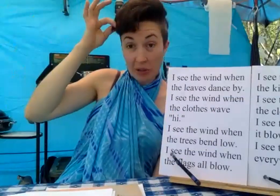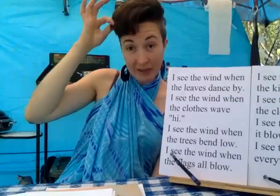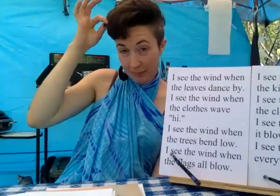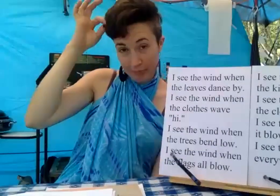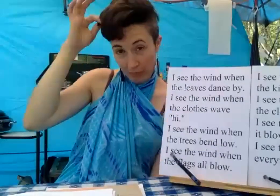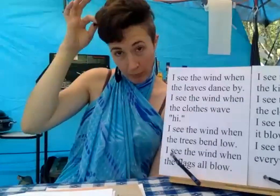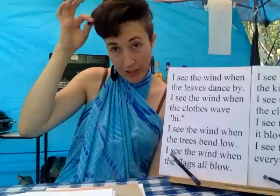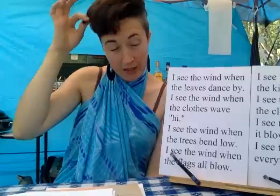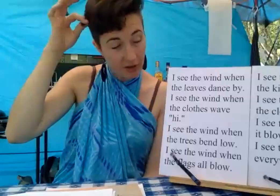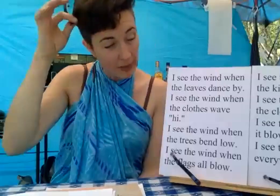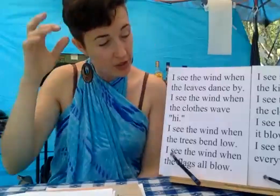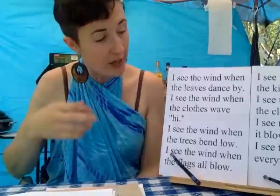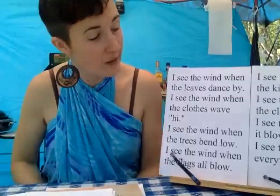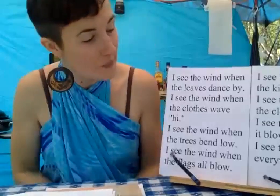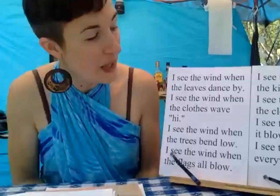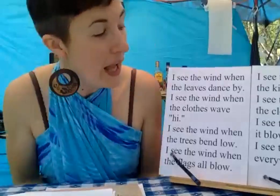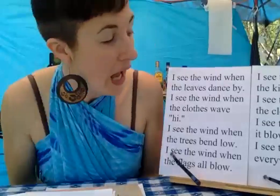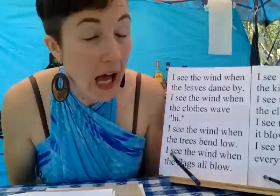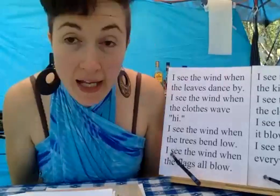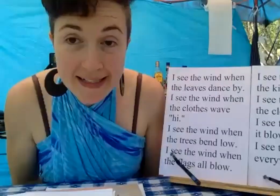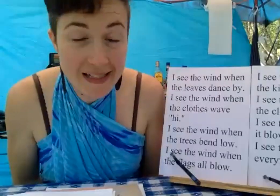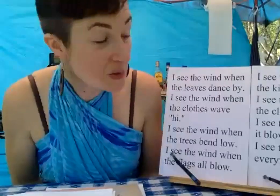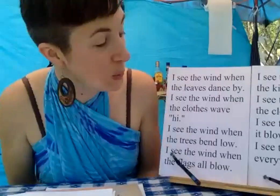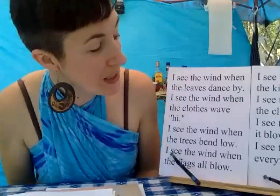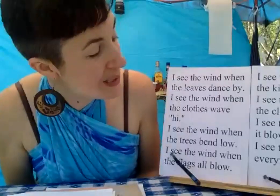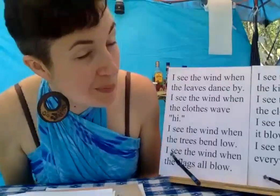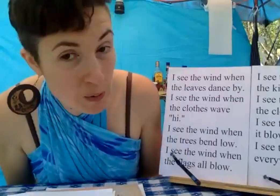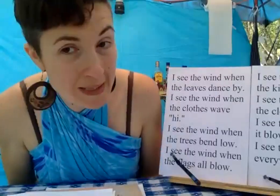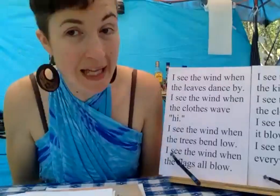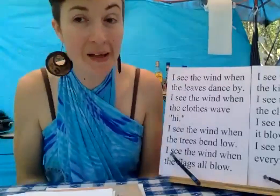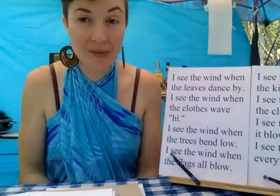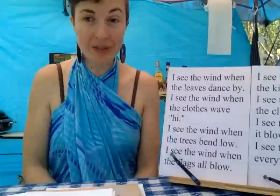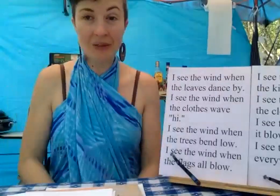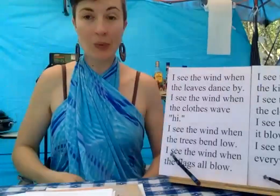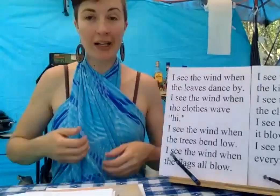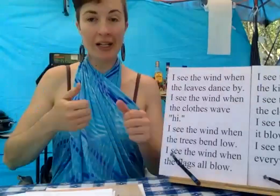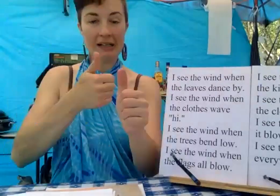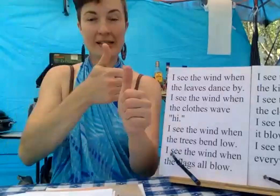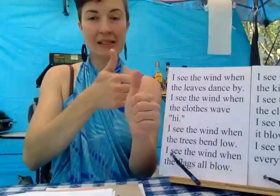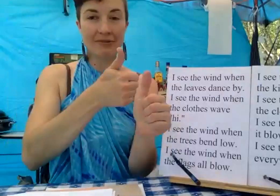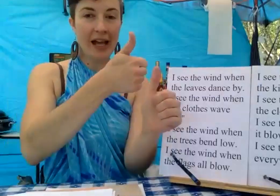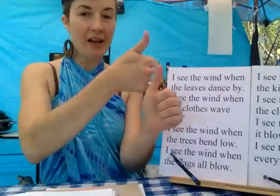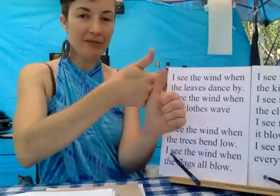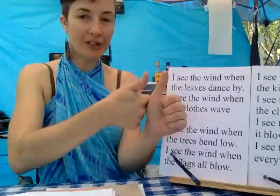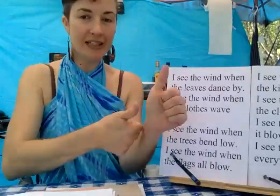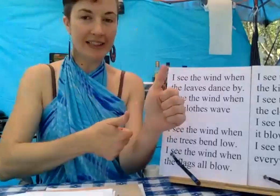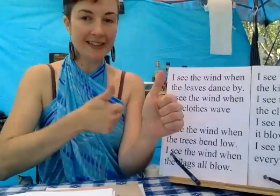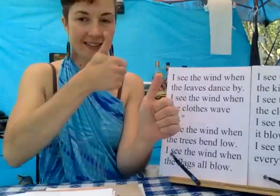literally point to pinch your hair. I see the wind most everywhere. Here's a sign for every.